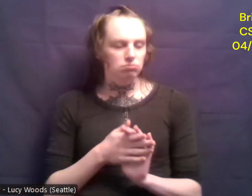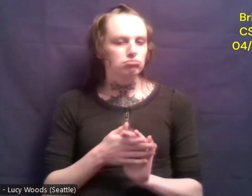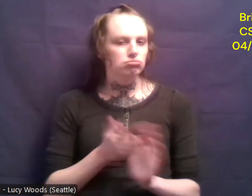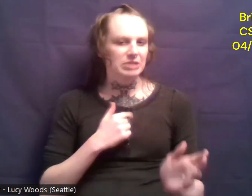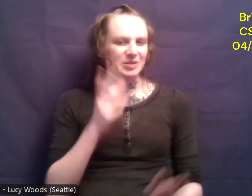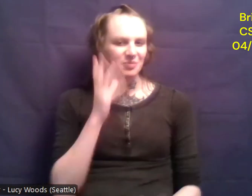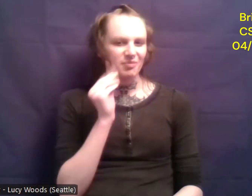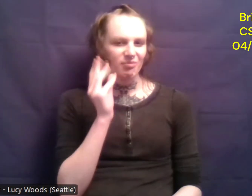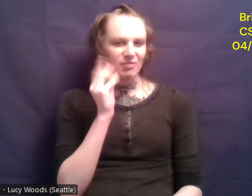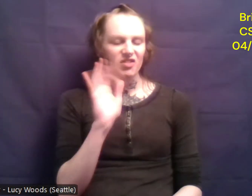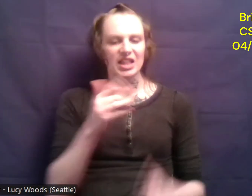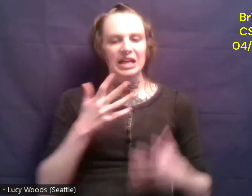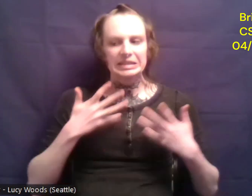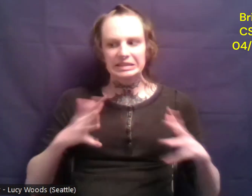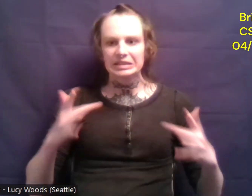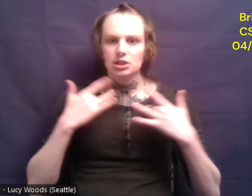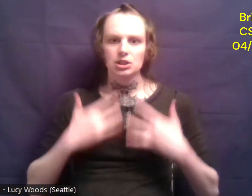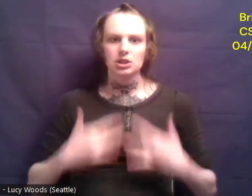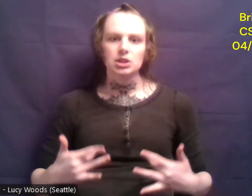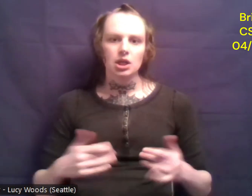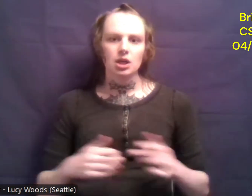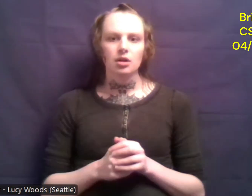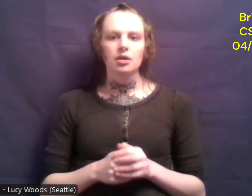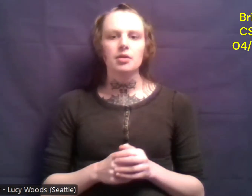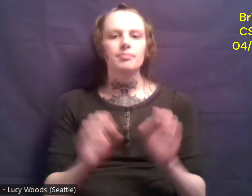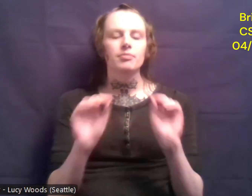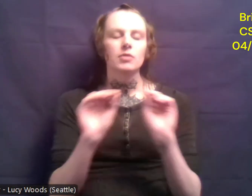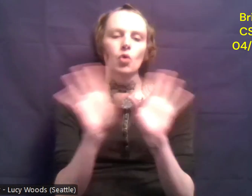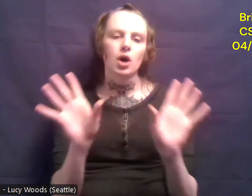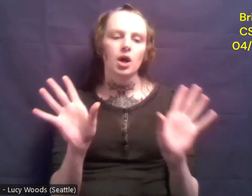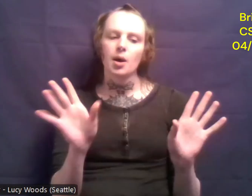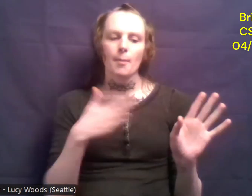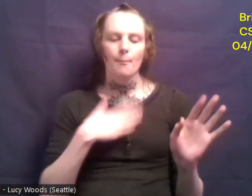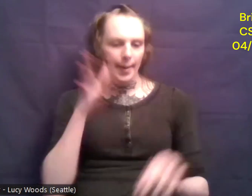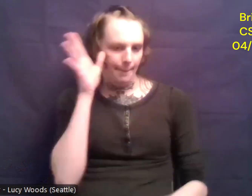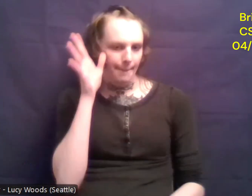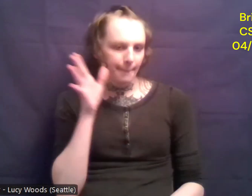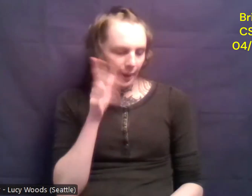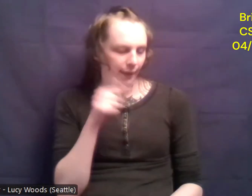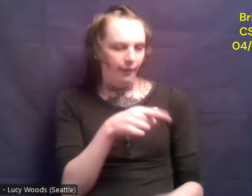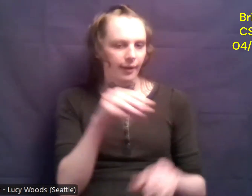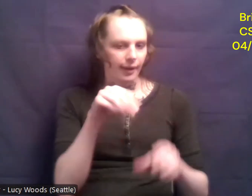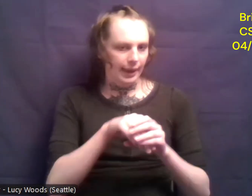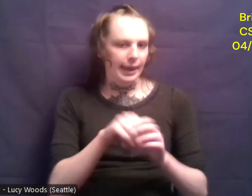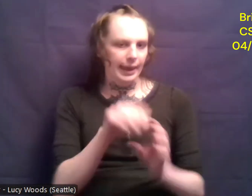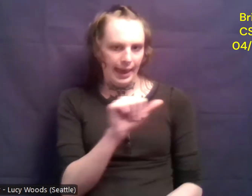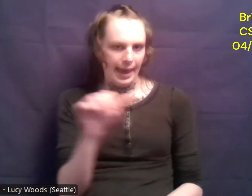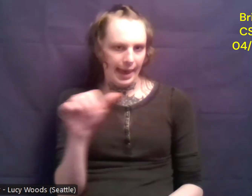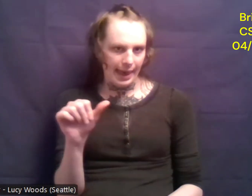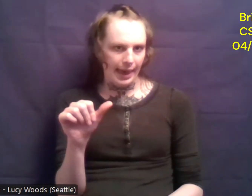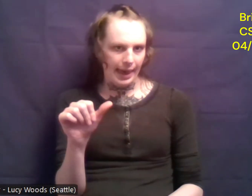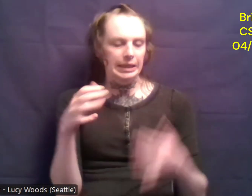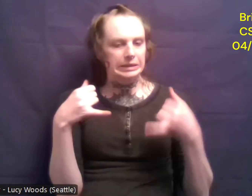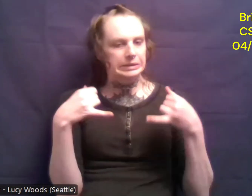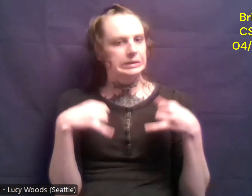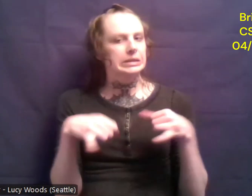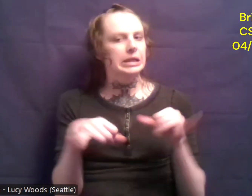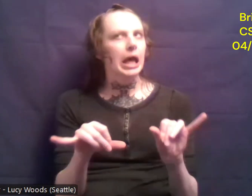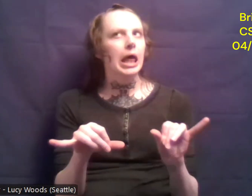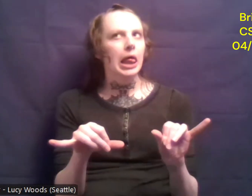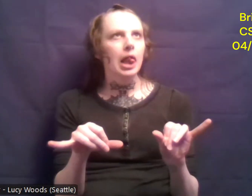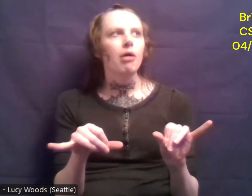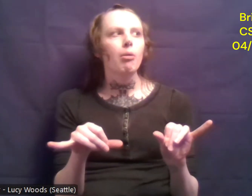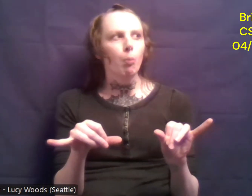really have, obviously having parents in the program, and like my parents still go to like I think at